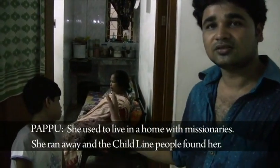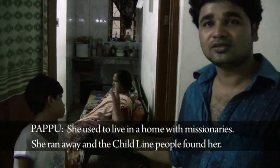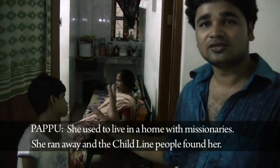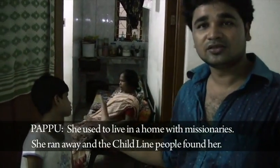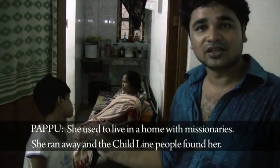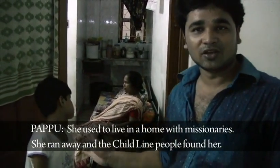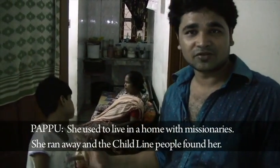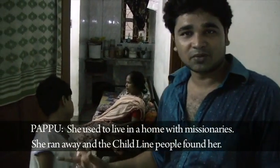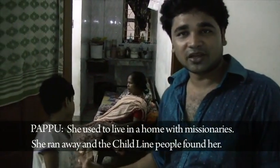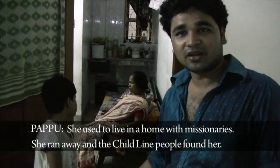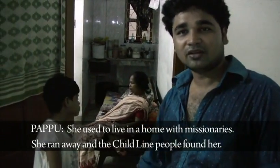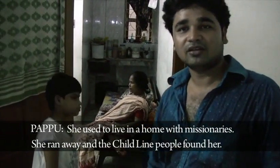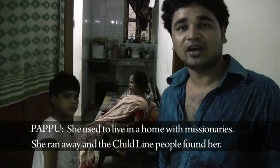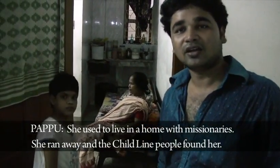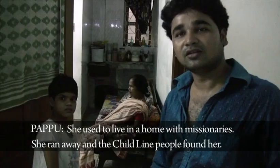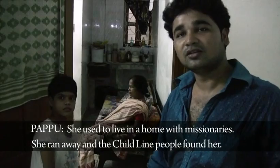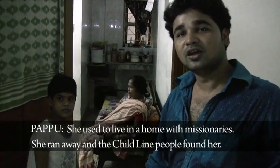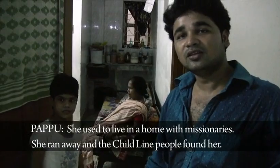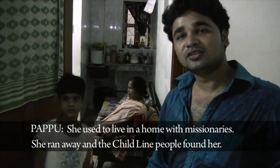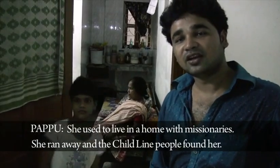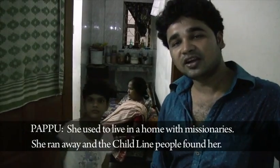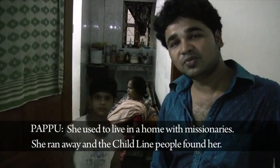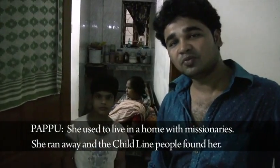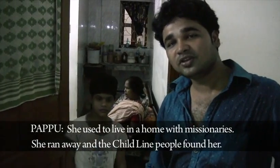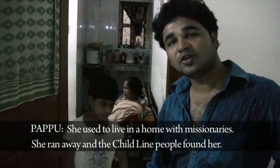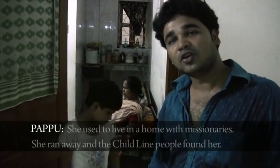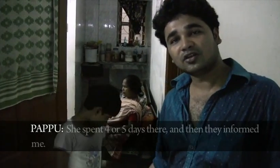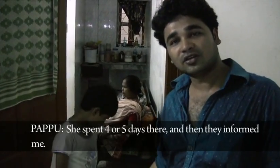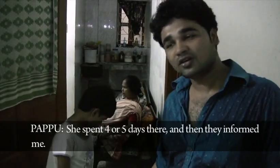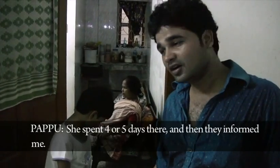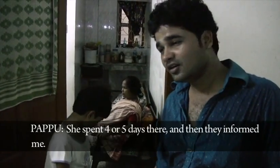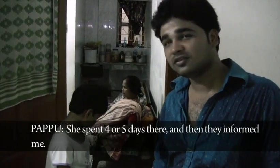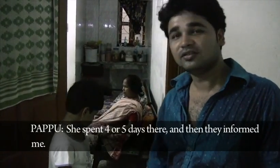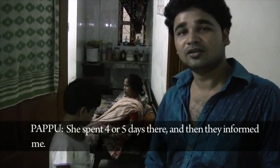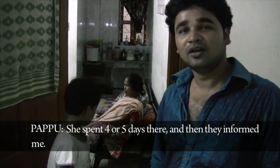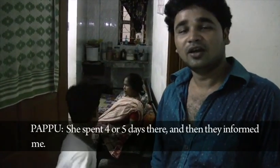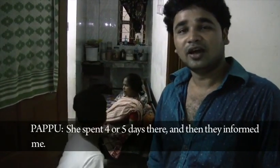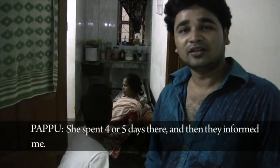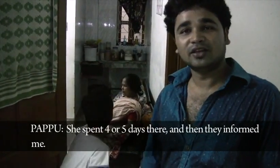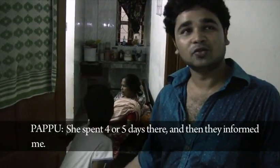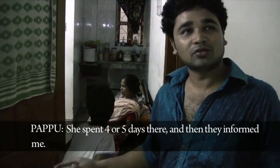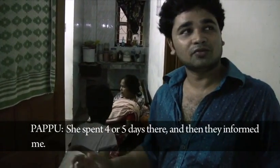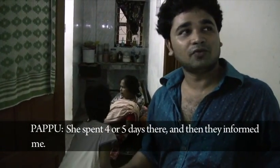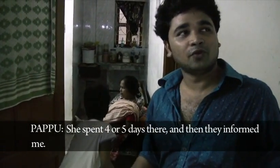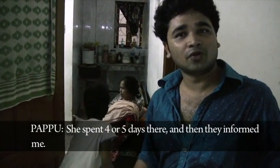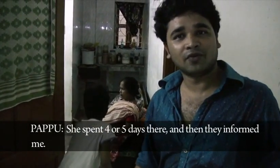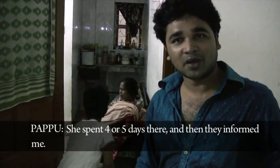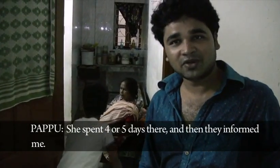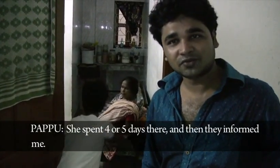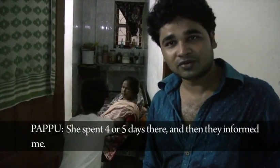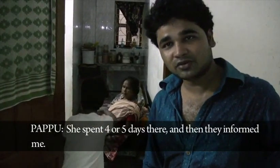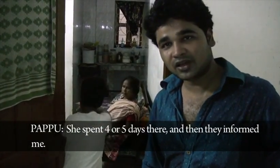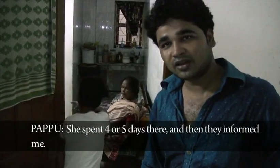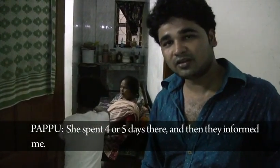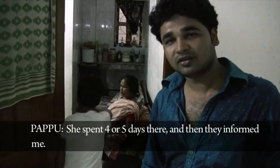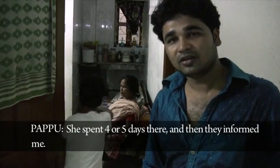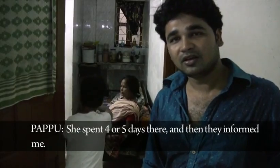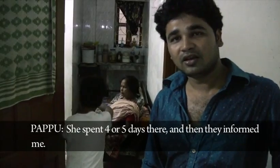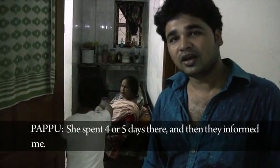she lost from there. And childline people, they got her, and they took 4 or 5 days there, and then